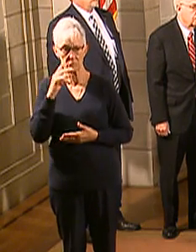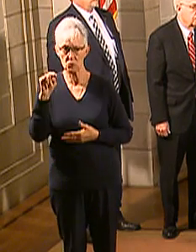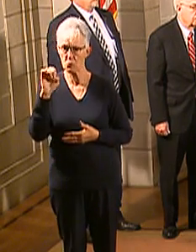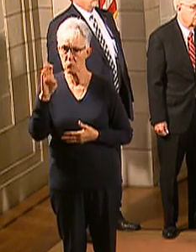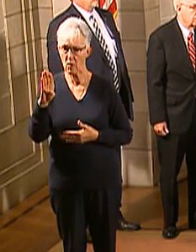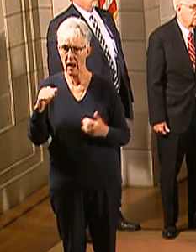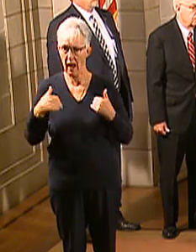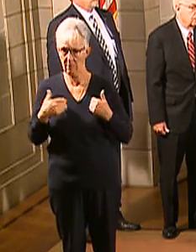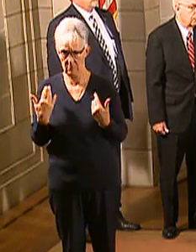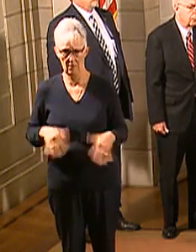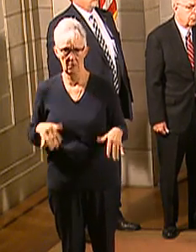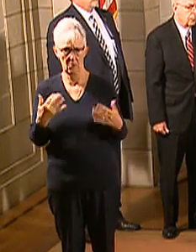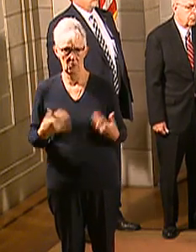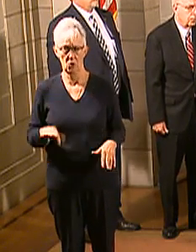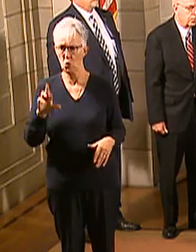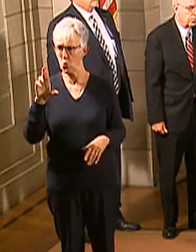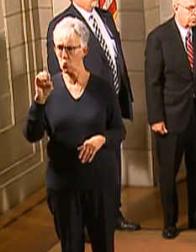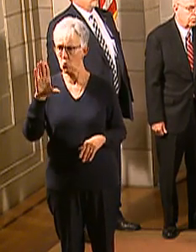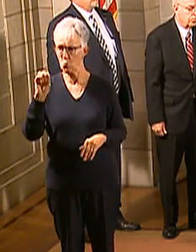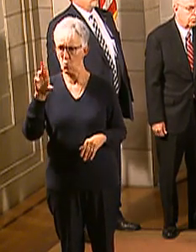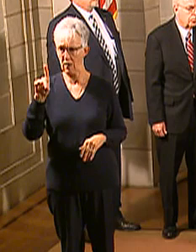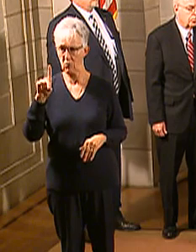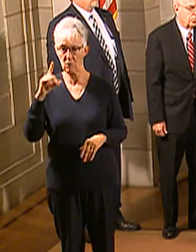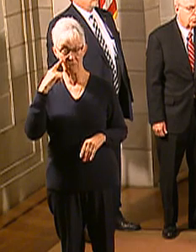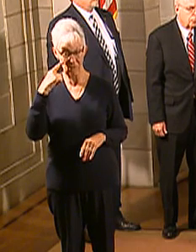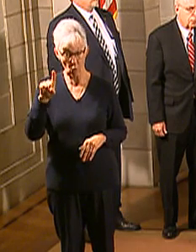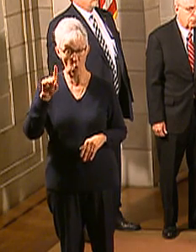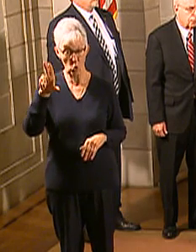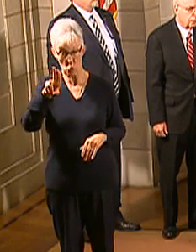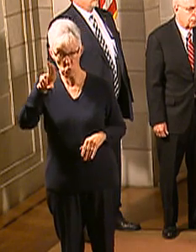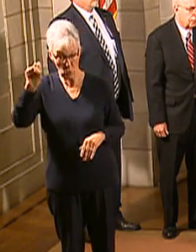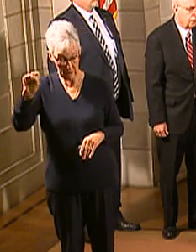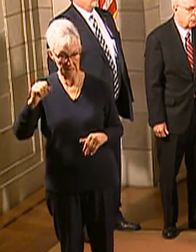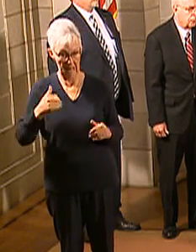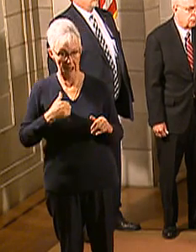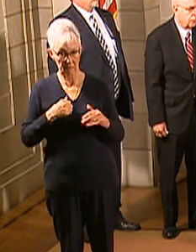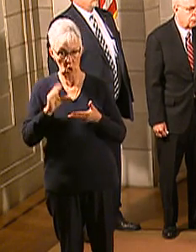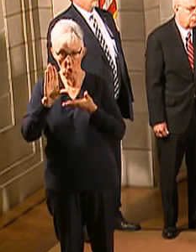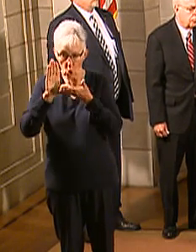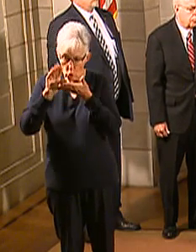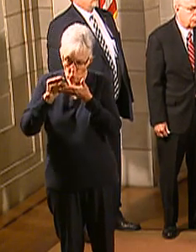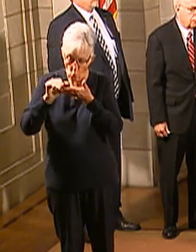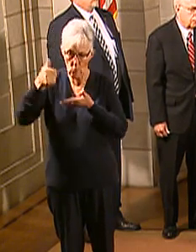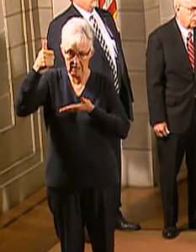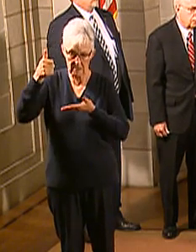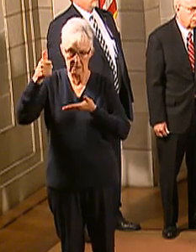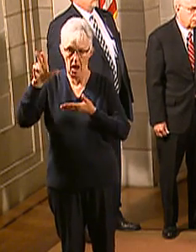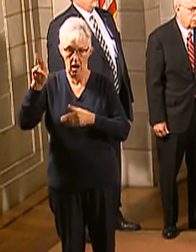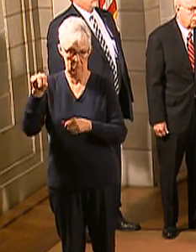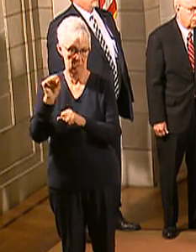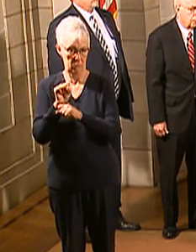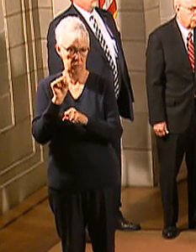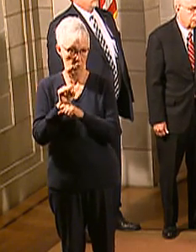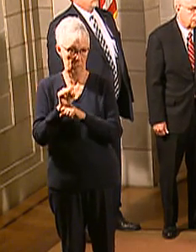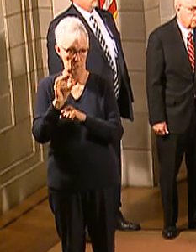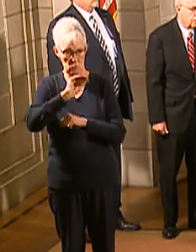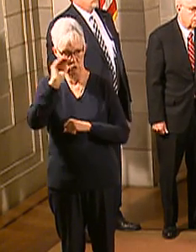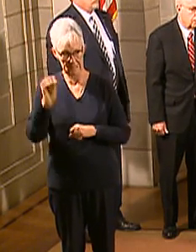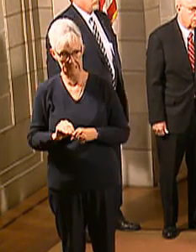record not only for the state, but for the entire country in having the lowest unemployment rate since they've been keeping track of those statistics